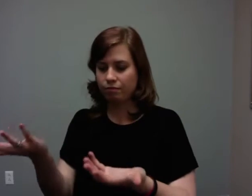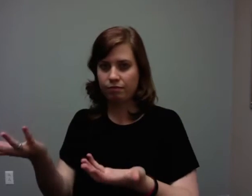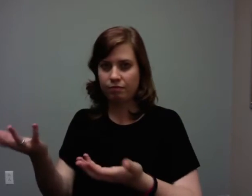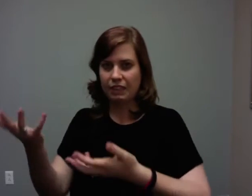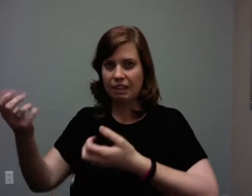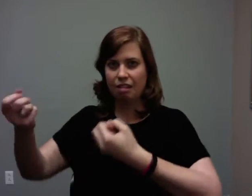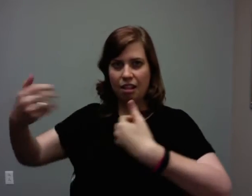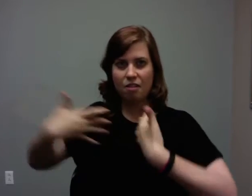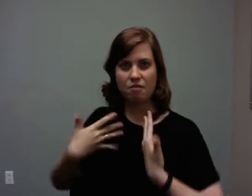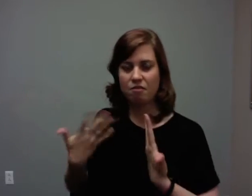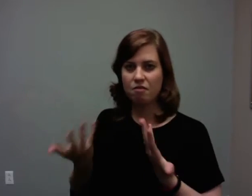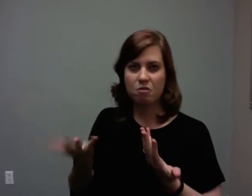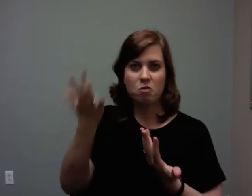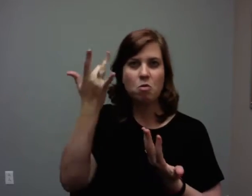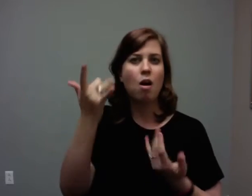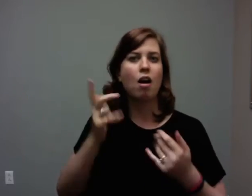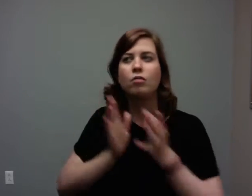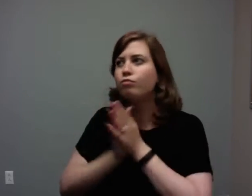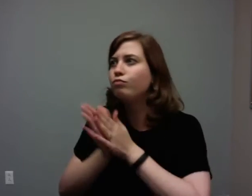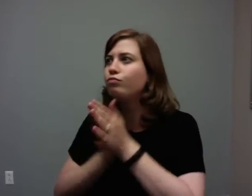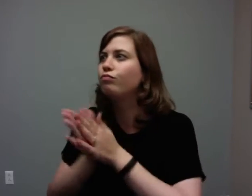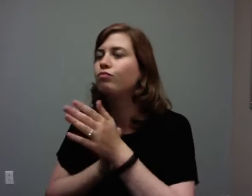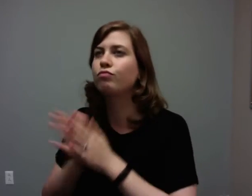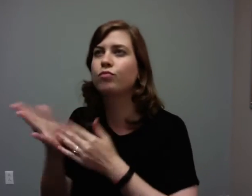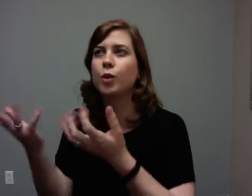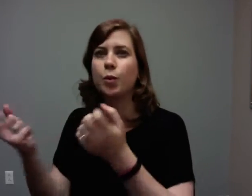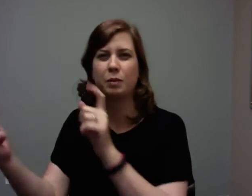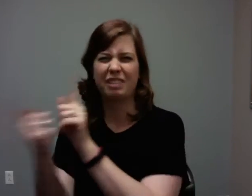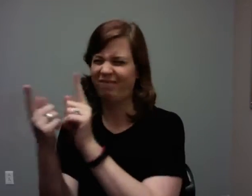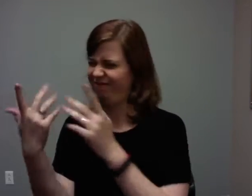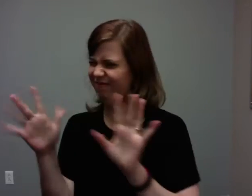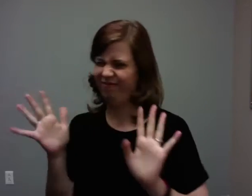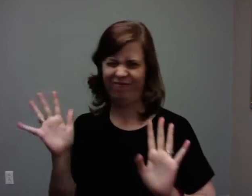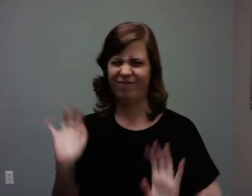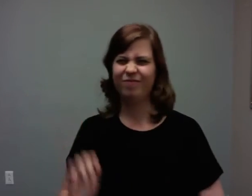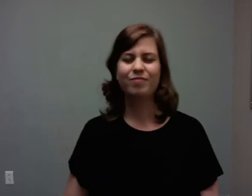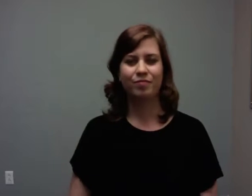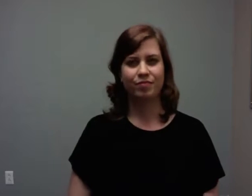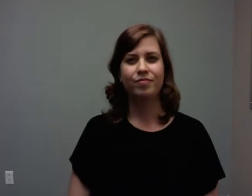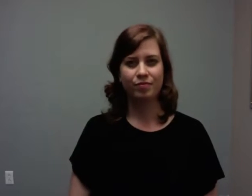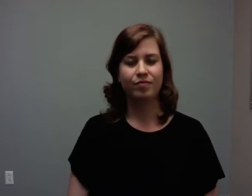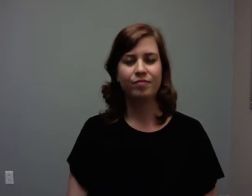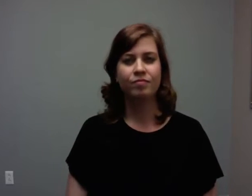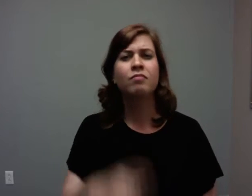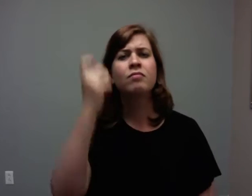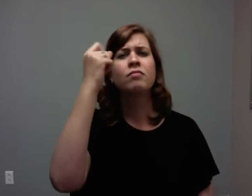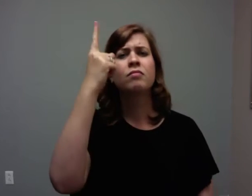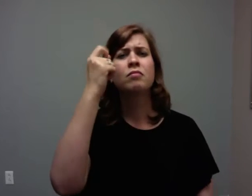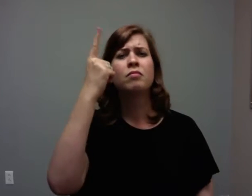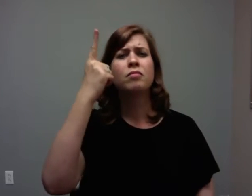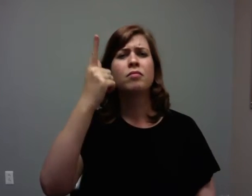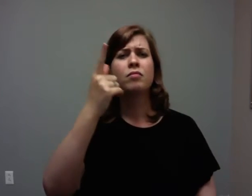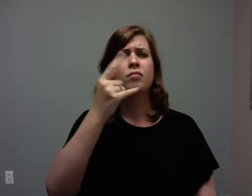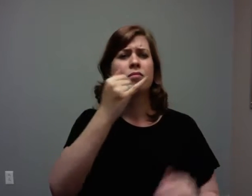way about it. I realize that there's a lot of things that can happen in a person's life, and that if it